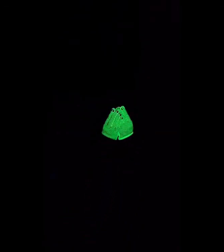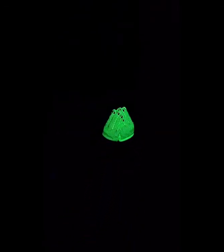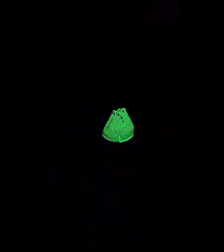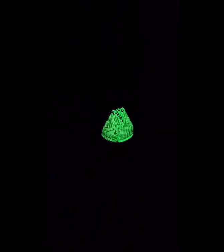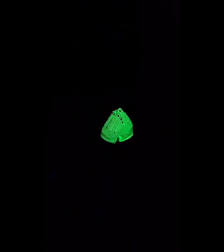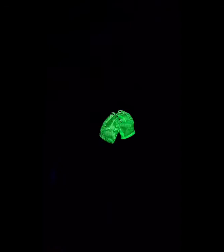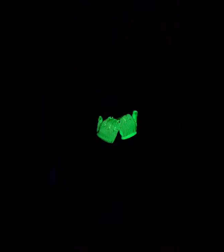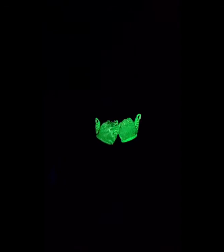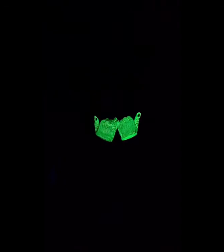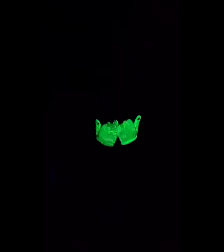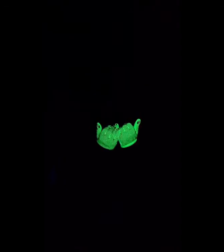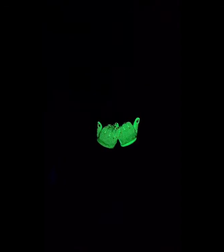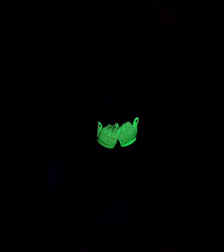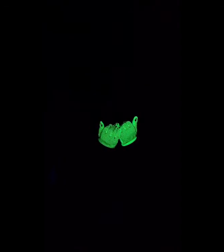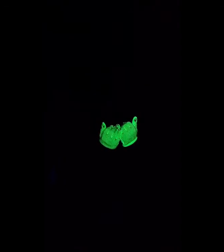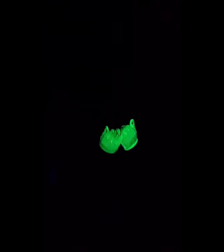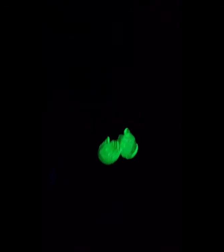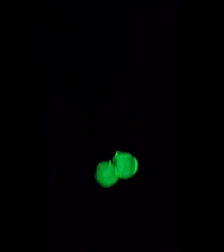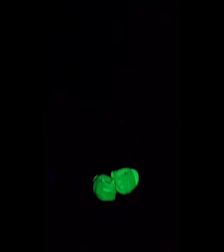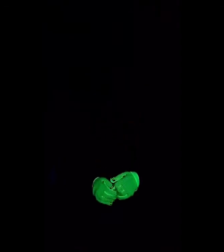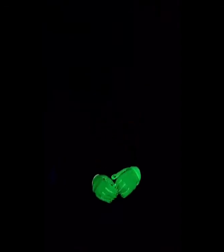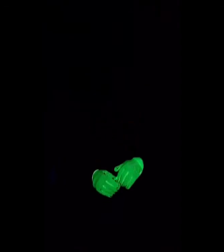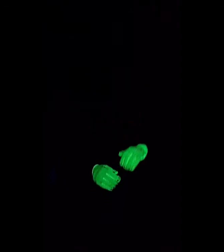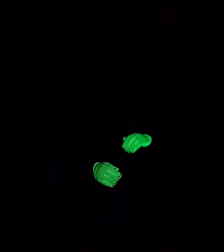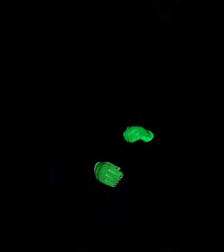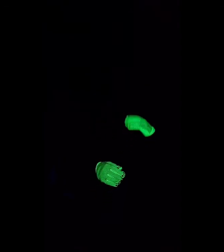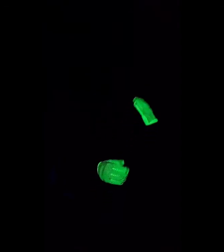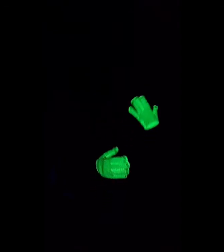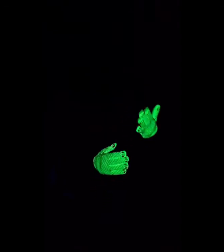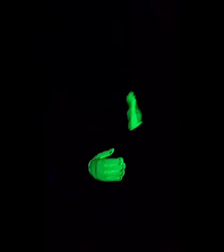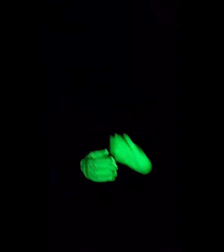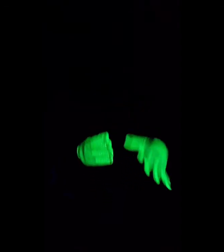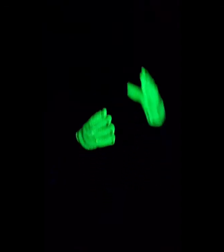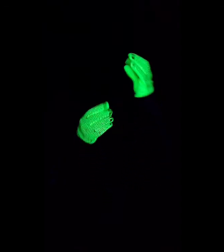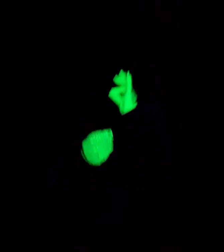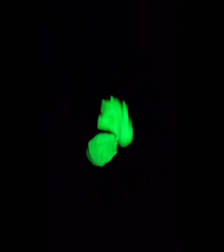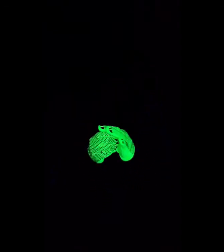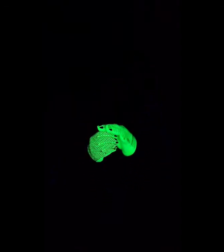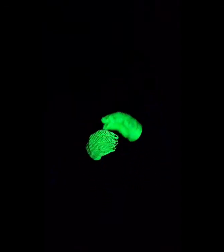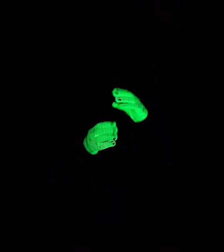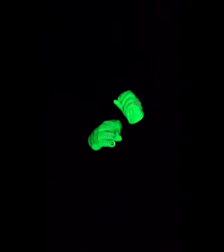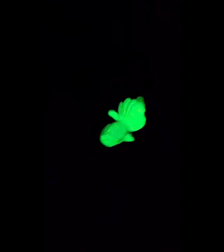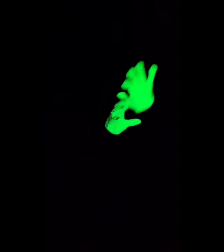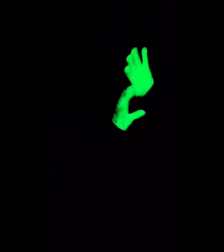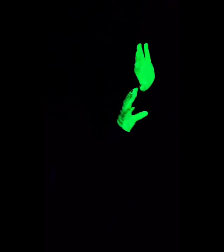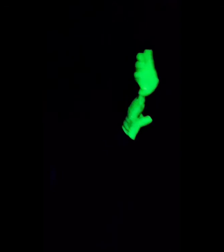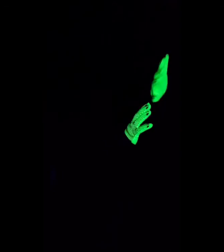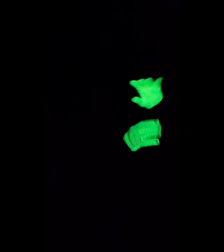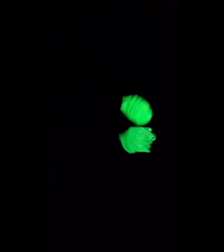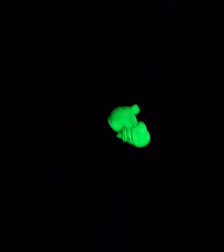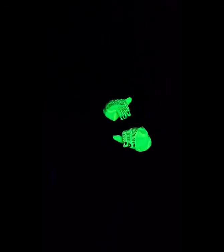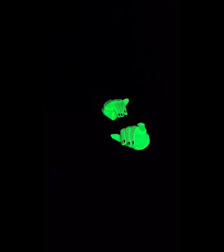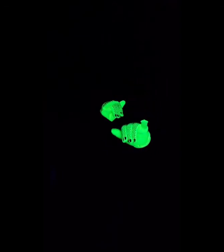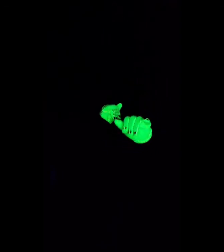right now God, when you choose to leave mountains unmovable